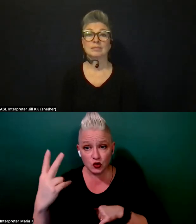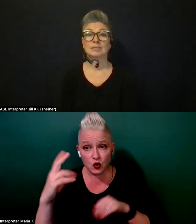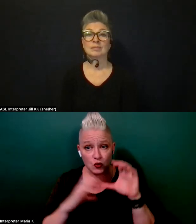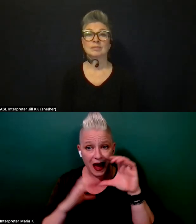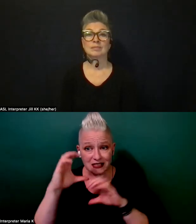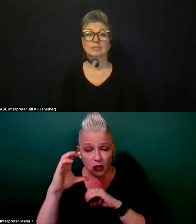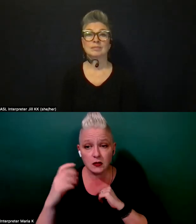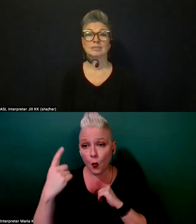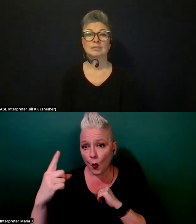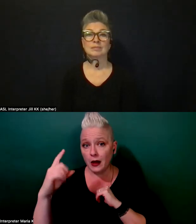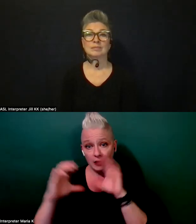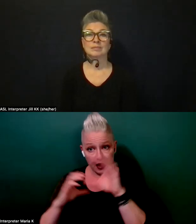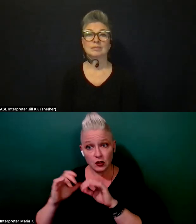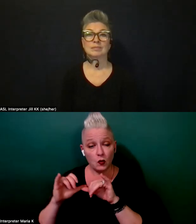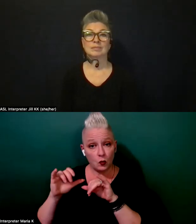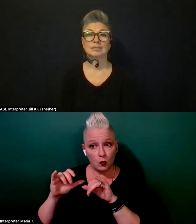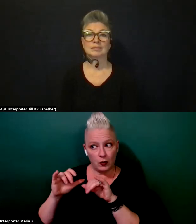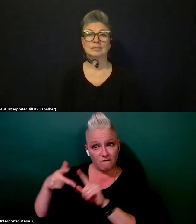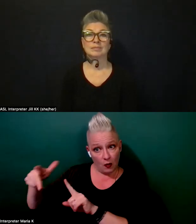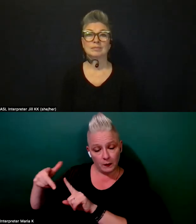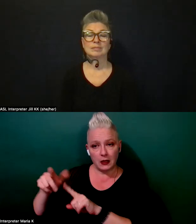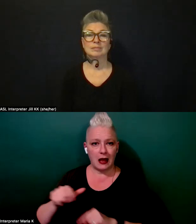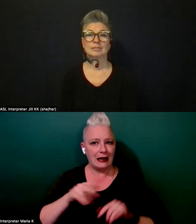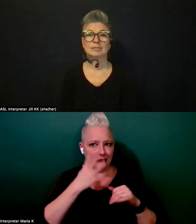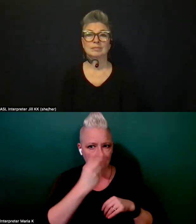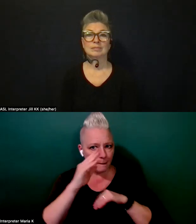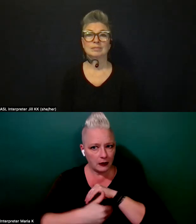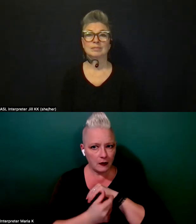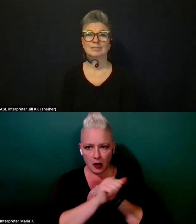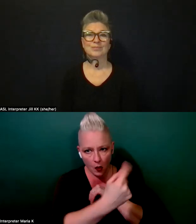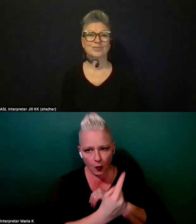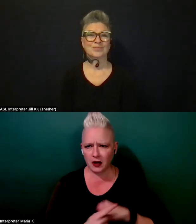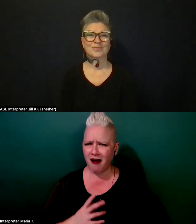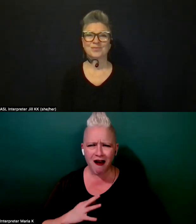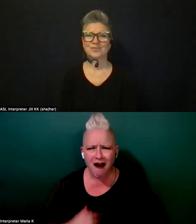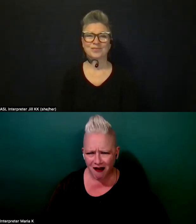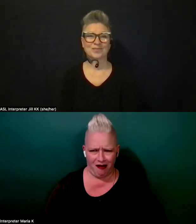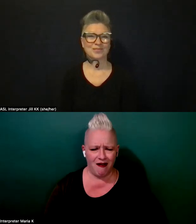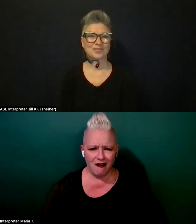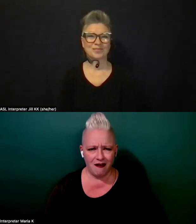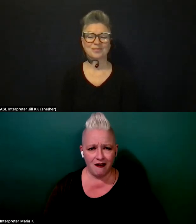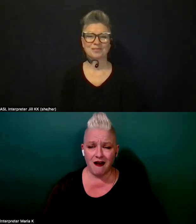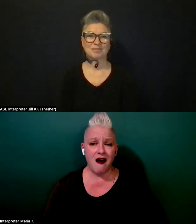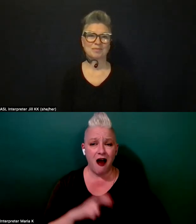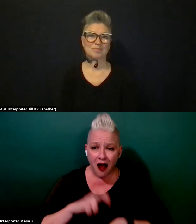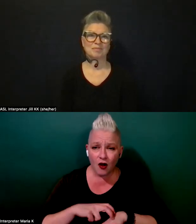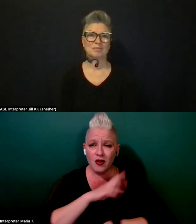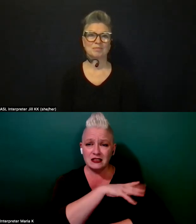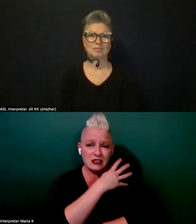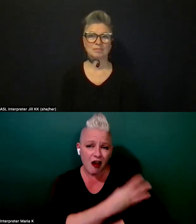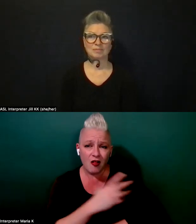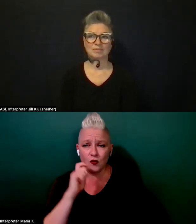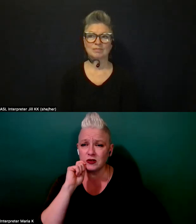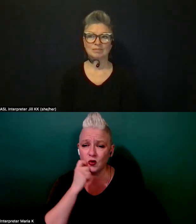No, one of the castles we filmed in. I stayed in another castle. It was like wild. Um, so yeah, Ireland and Scotland was really cool, and also